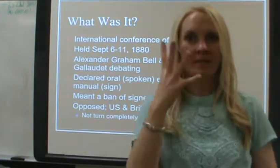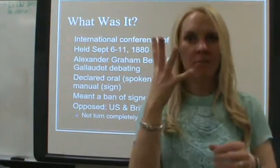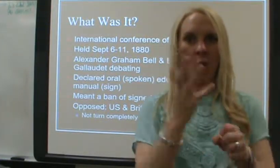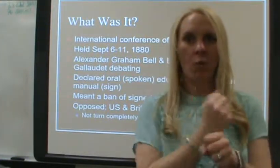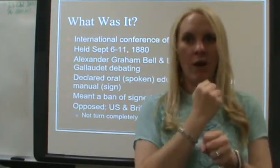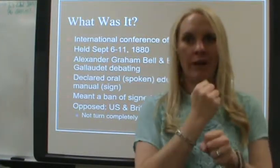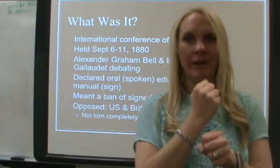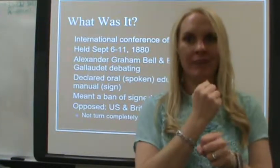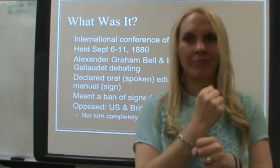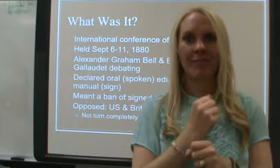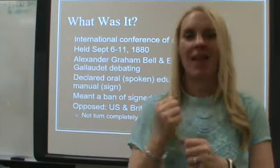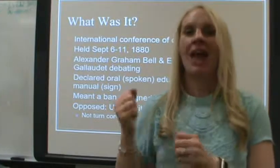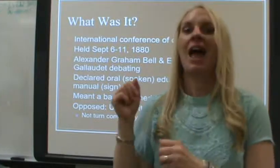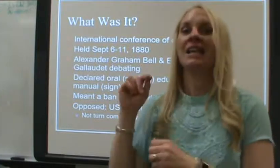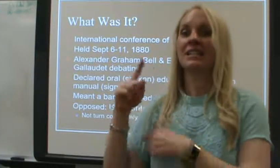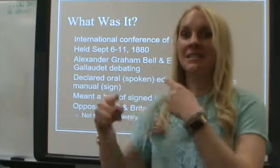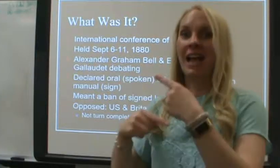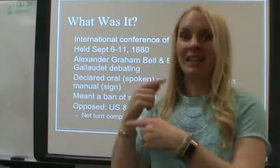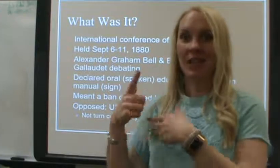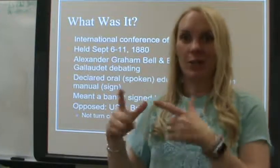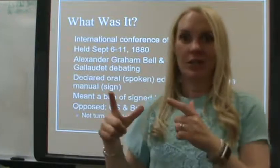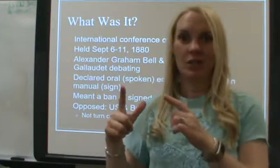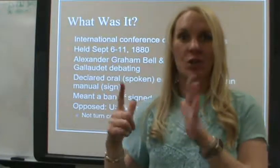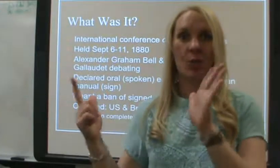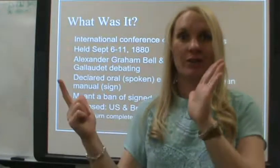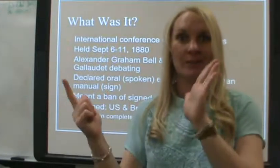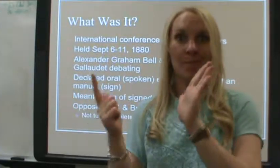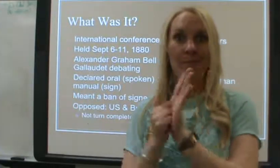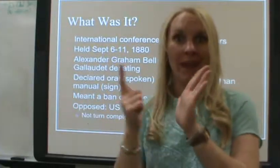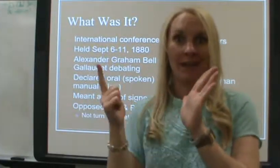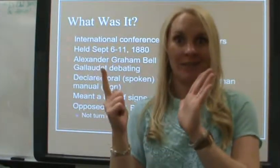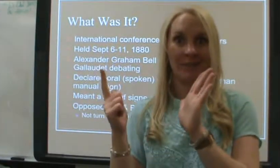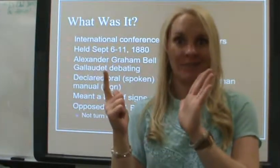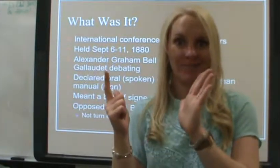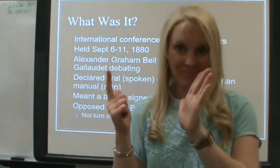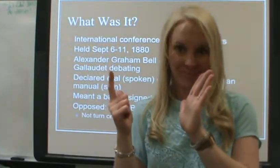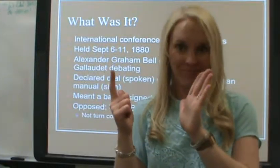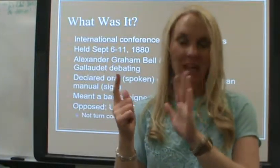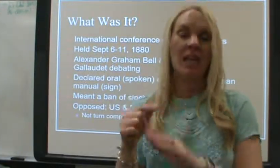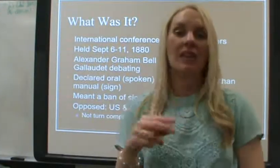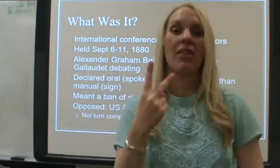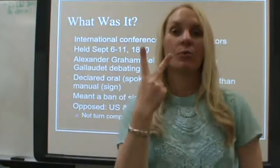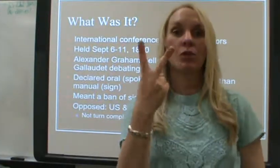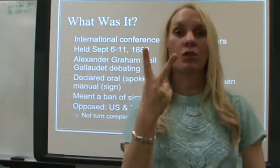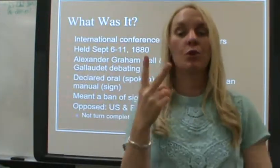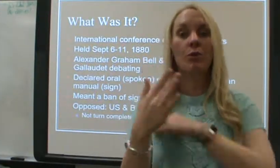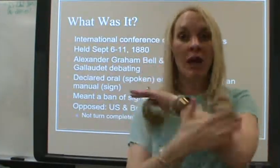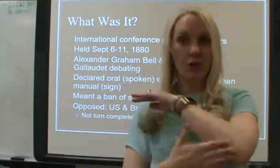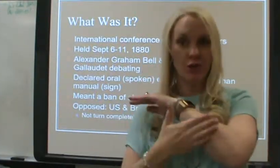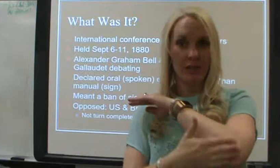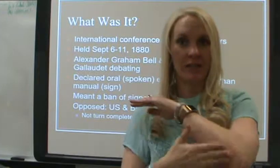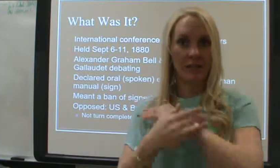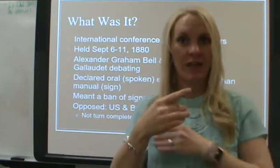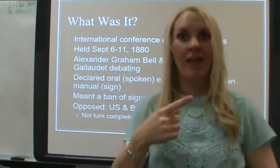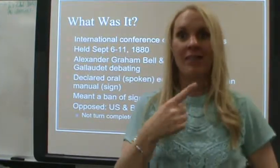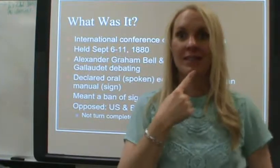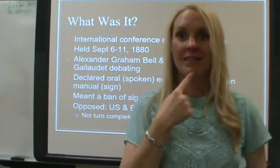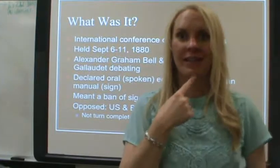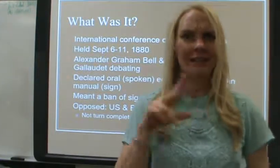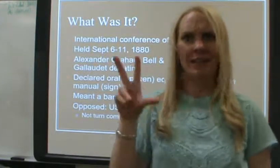oralism won. Sign language was banned. Now, there were 2 countries that said,